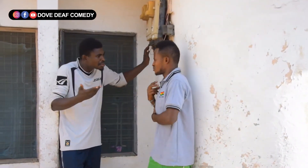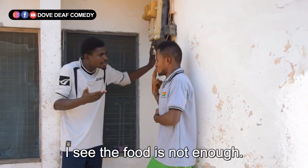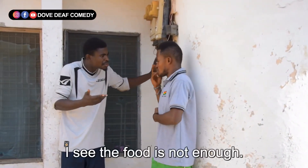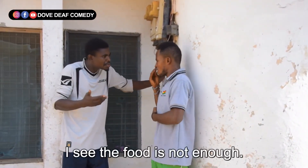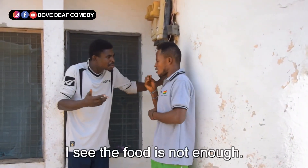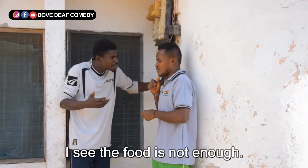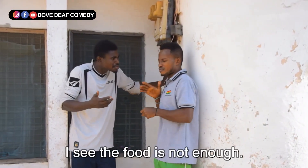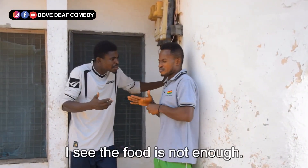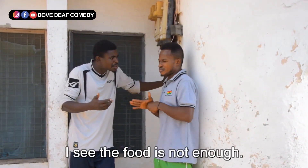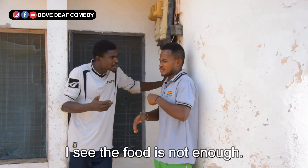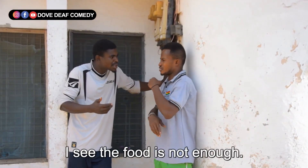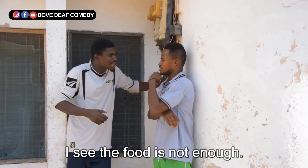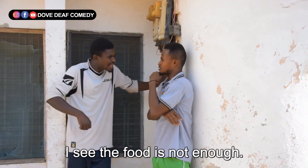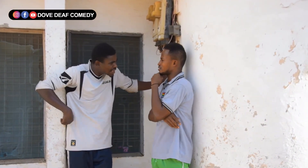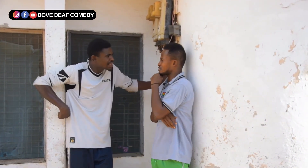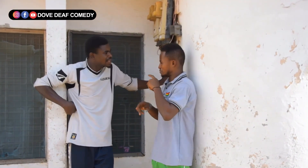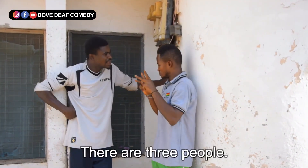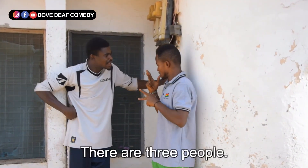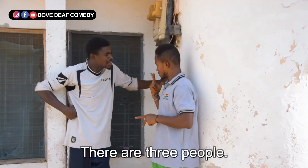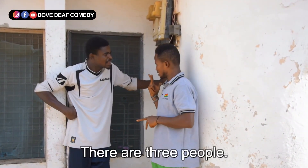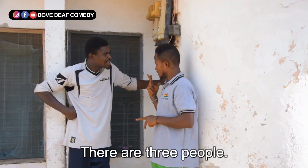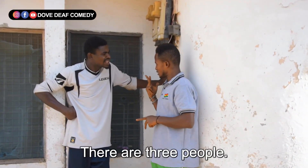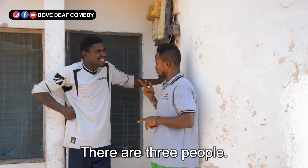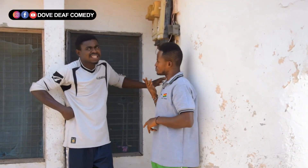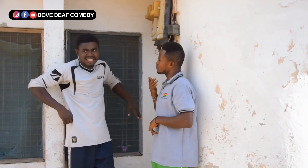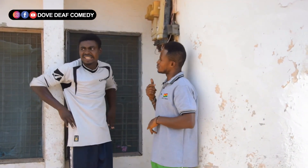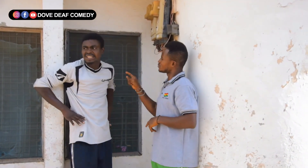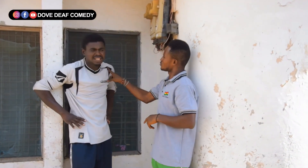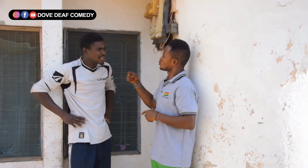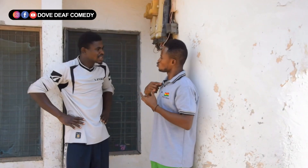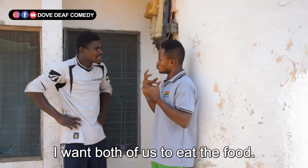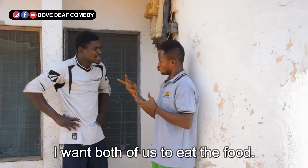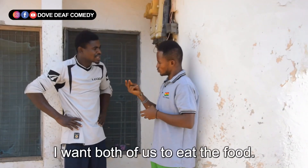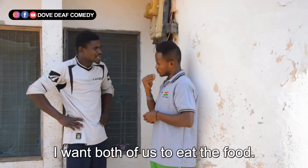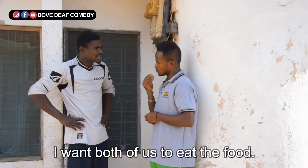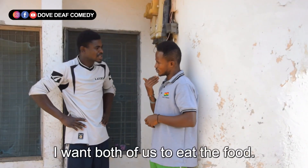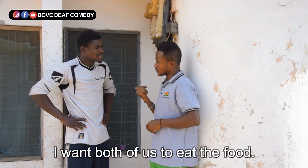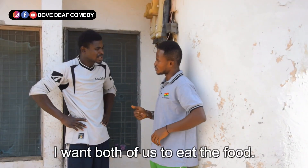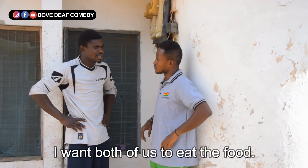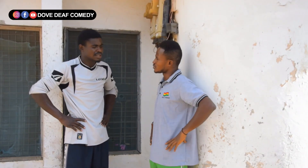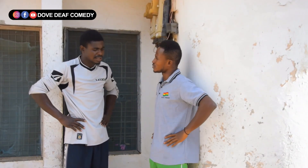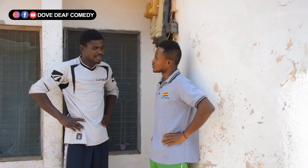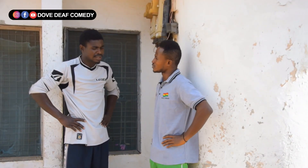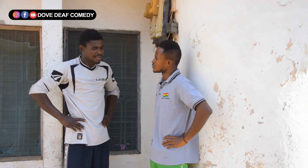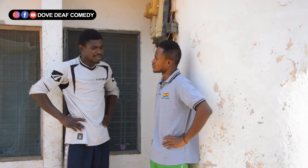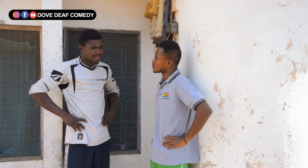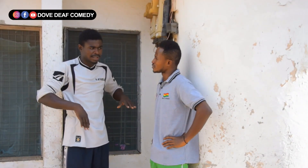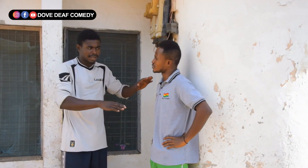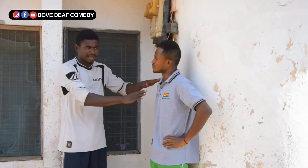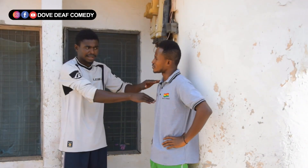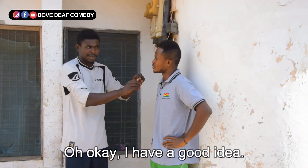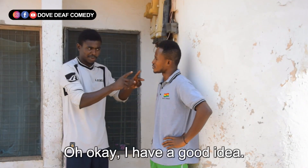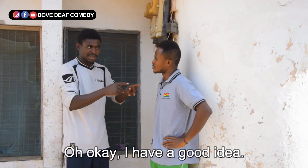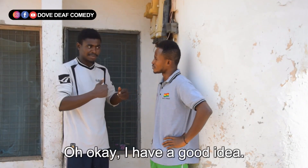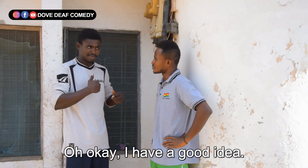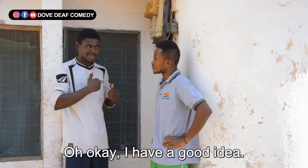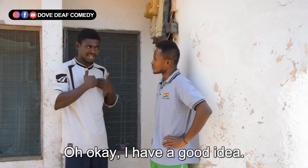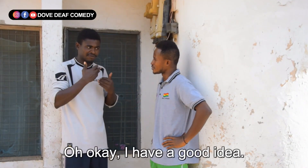I see the food is not enough. There are 3 people. I want both of us to eat the food. Oh, okay, I have a